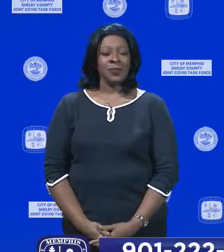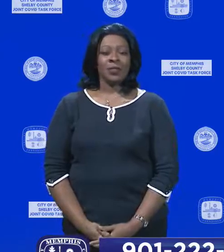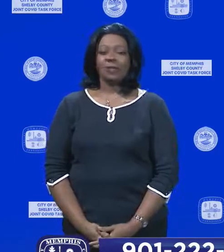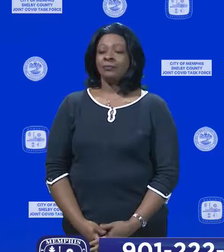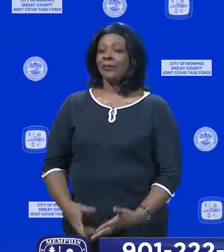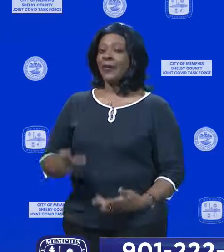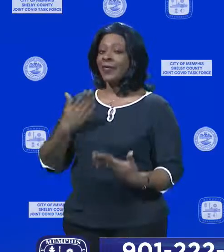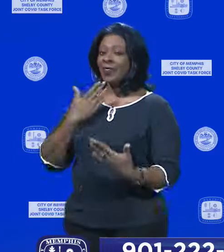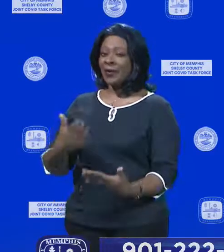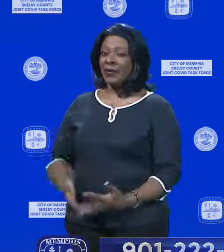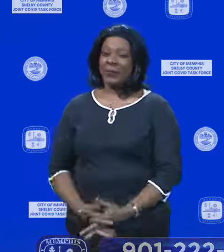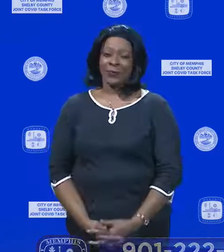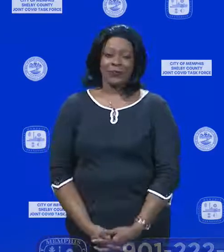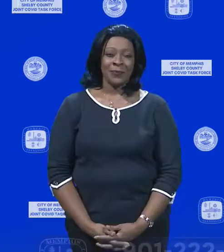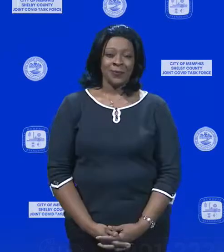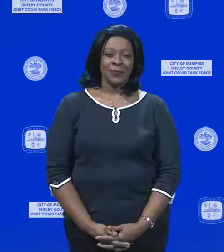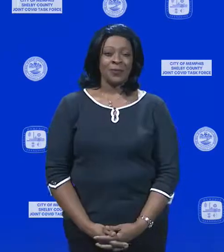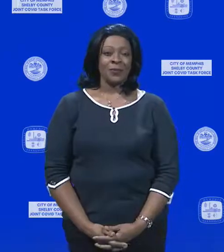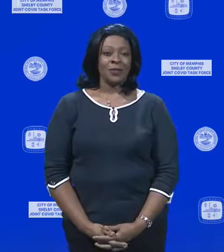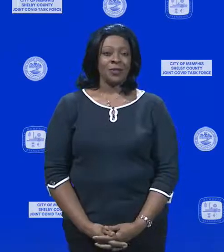Okay, thank you.